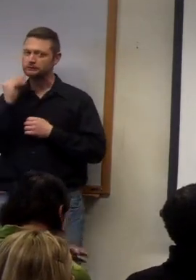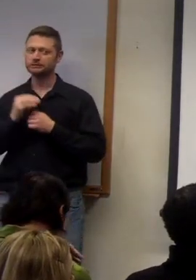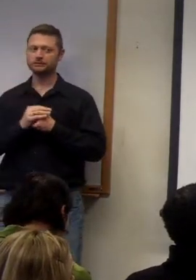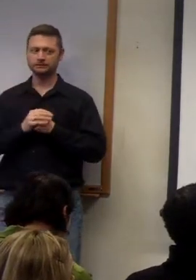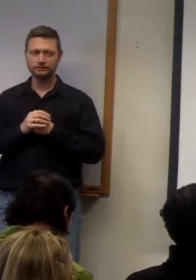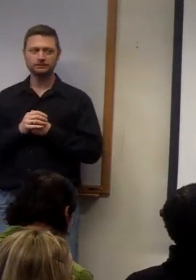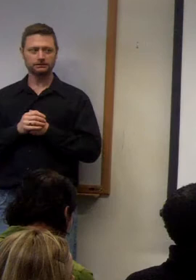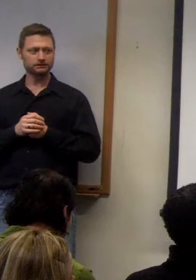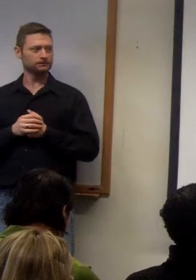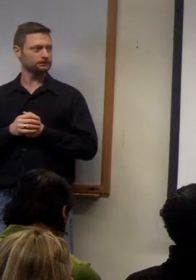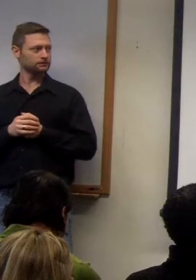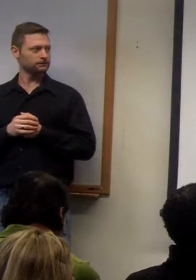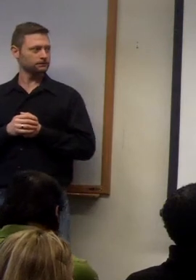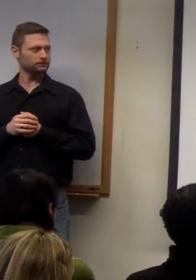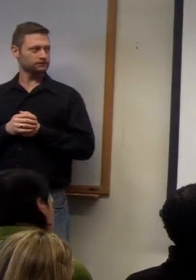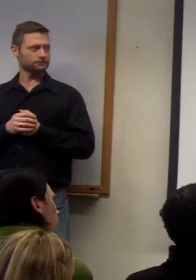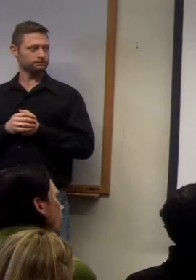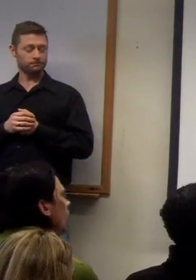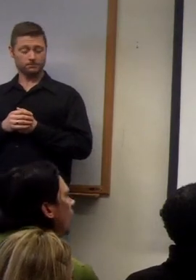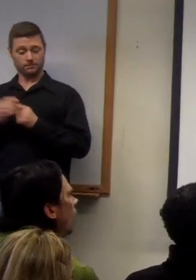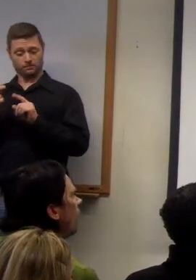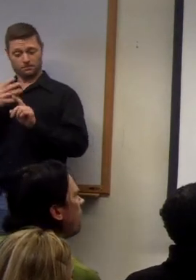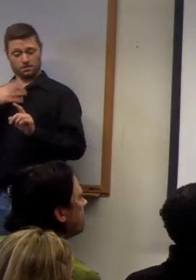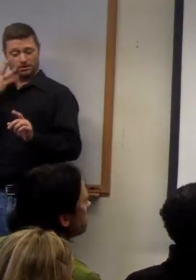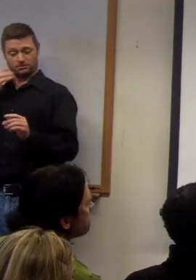when I was recovering